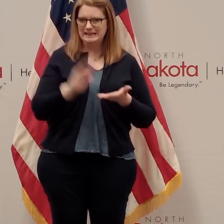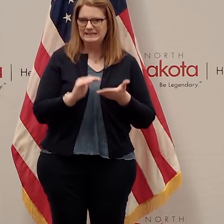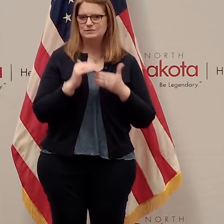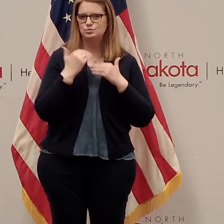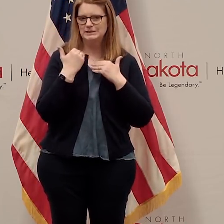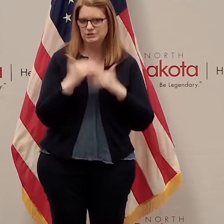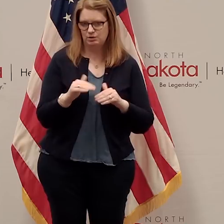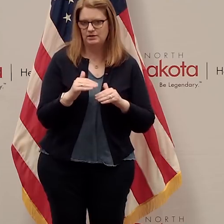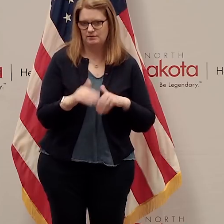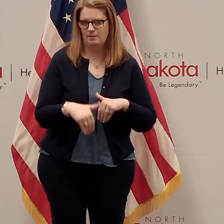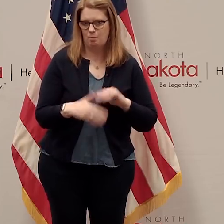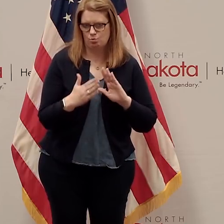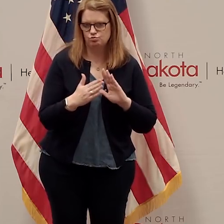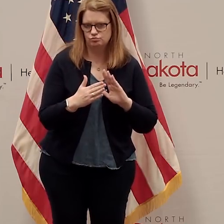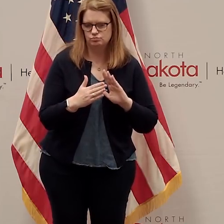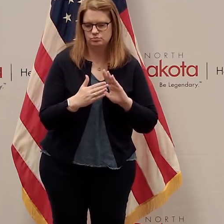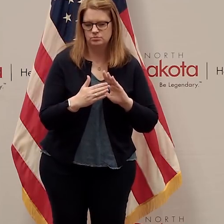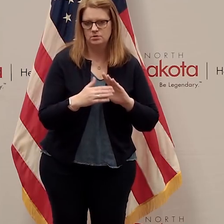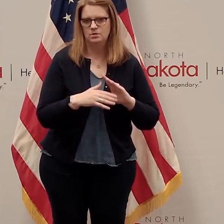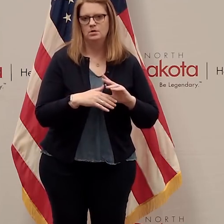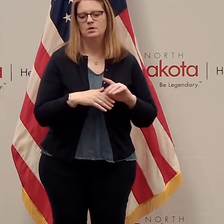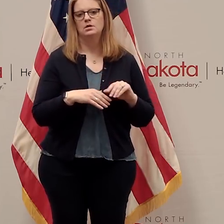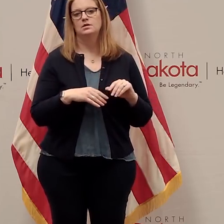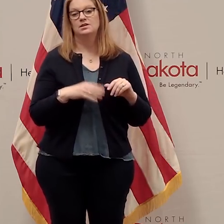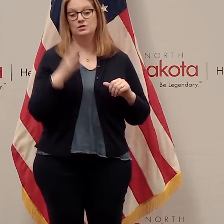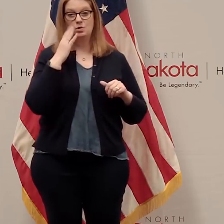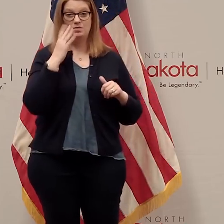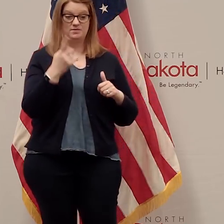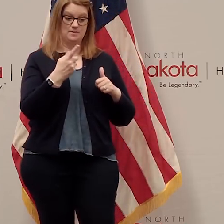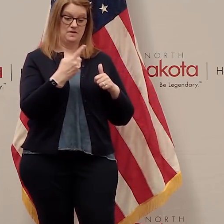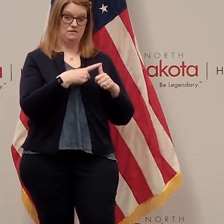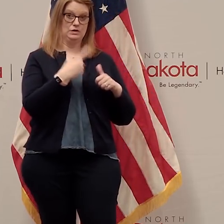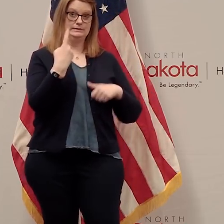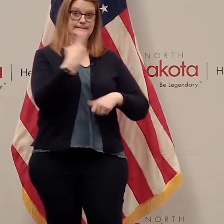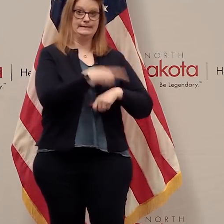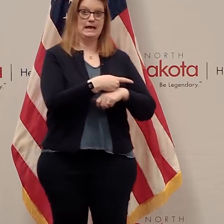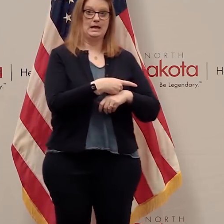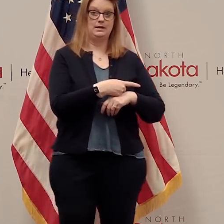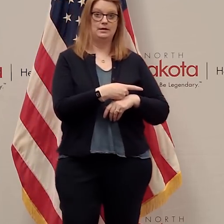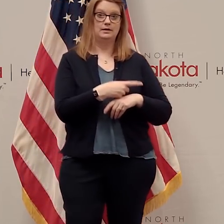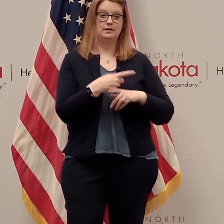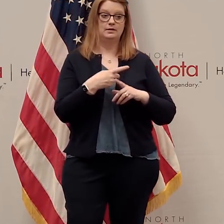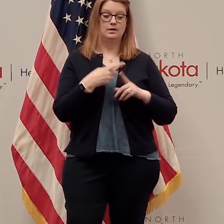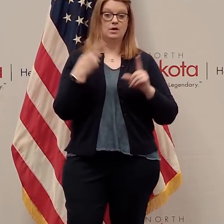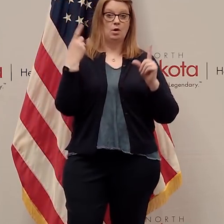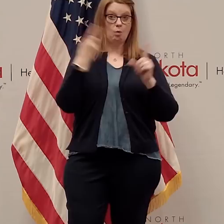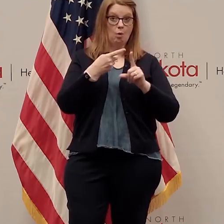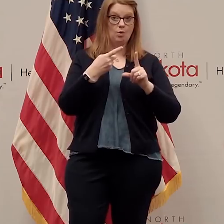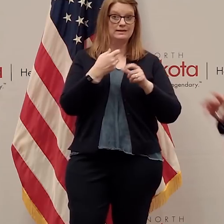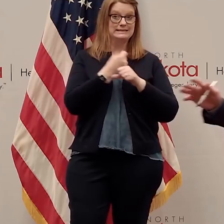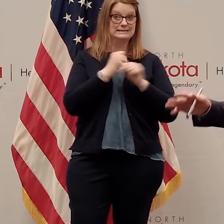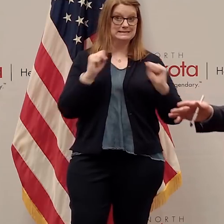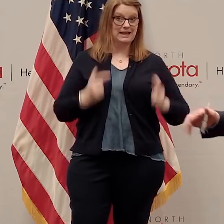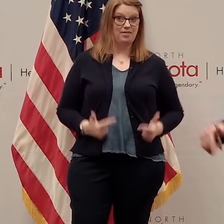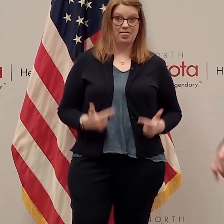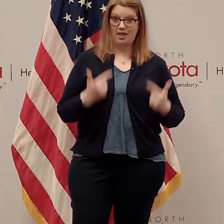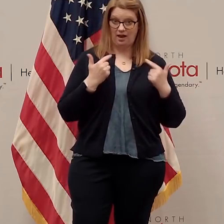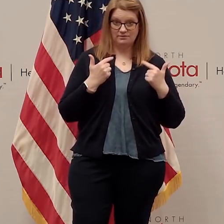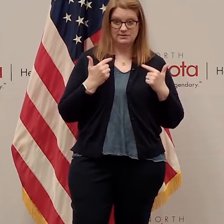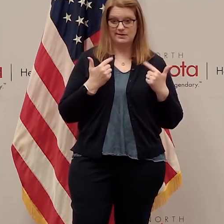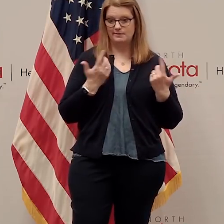could. And the initial thing you'll remember from the very first of these was our goal was the way you saved lives at the beginning. Before we